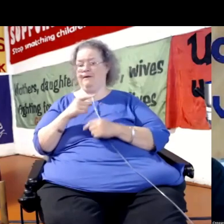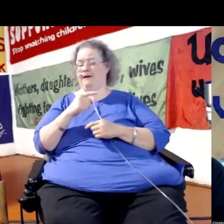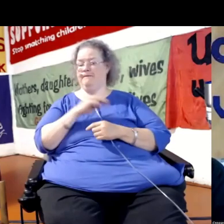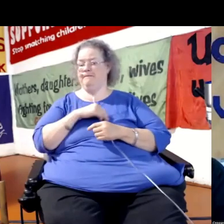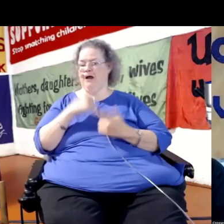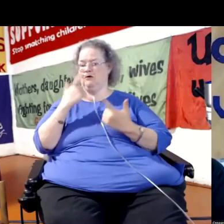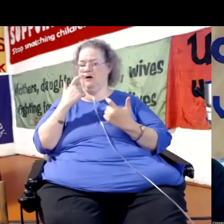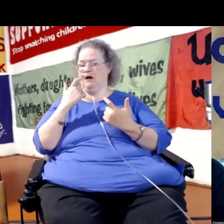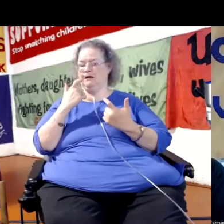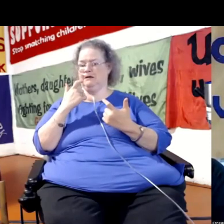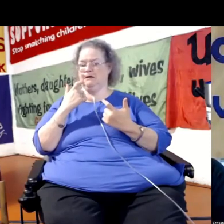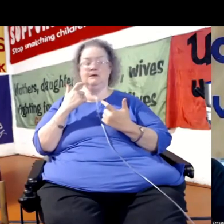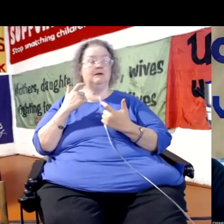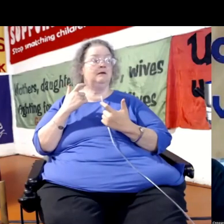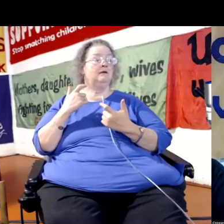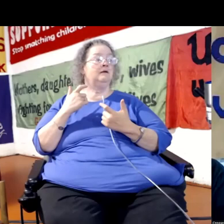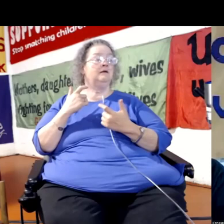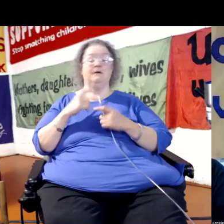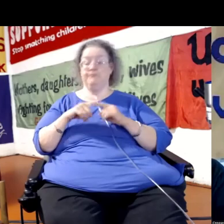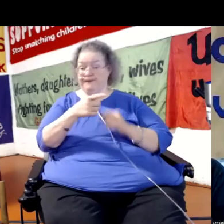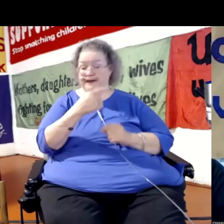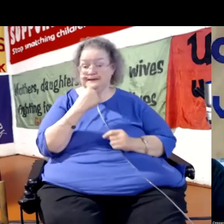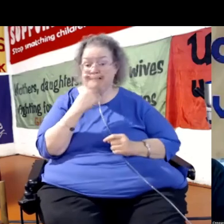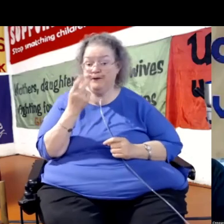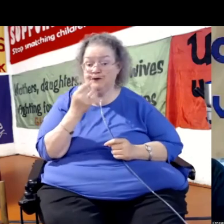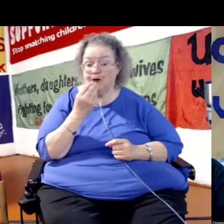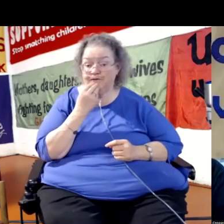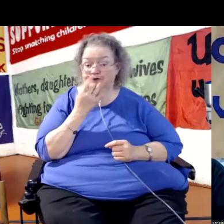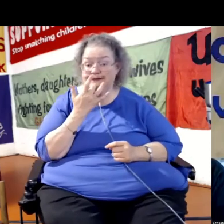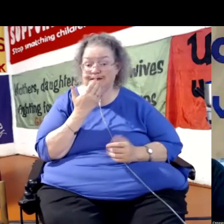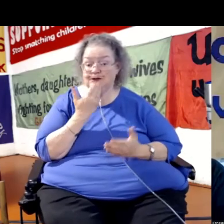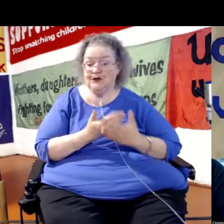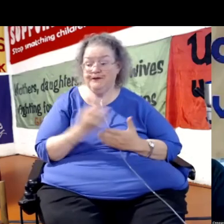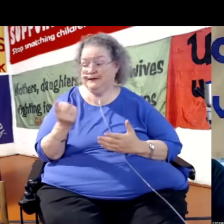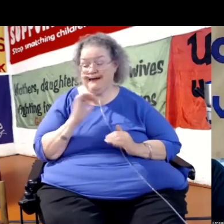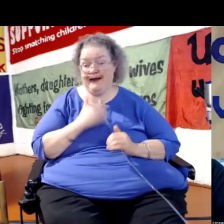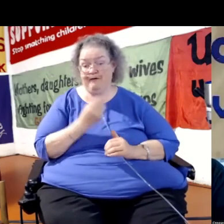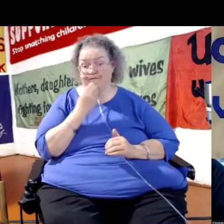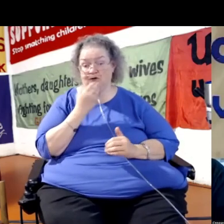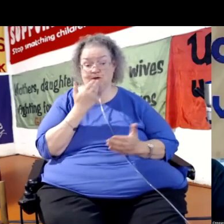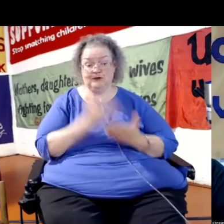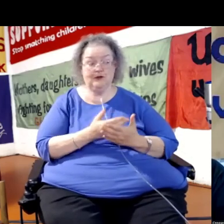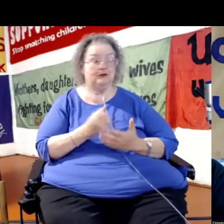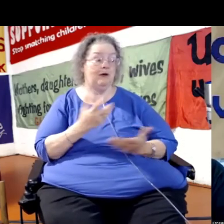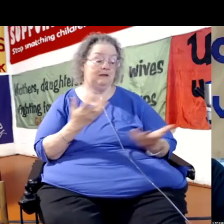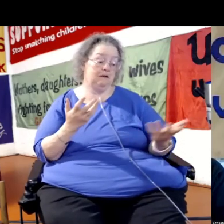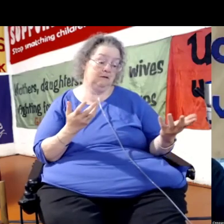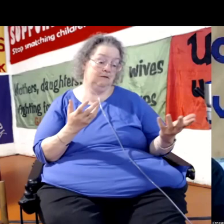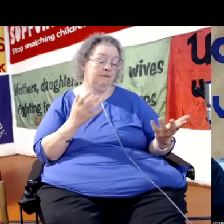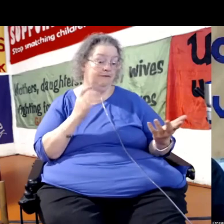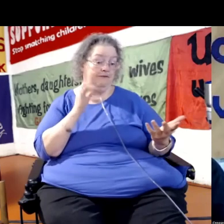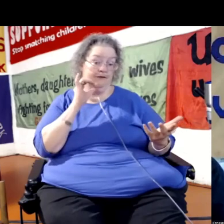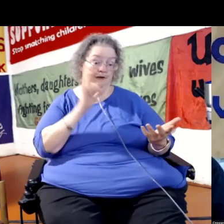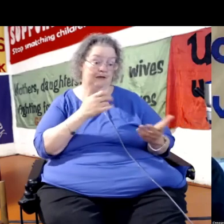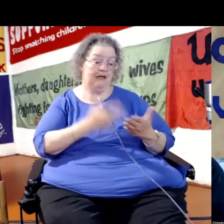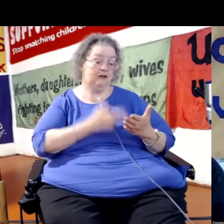But they said the dog food tasted good. They said apple was good. So I told him, I said, this is a soup